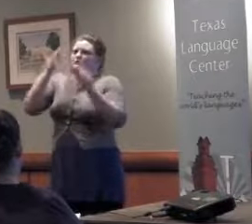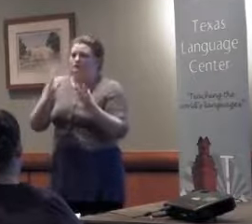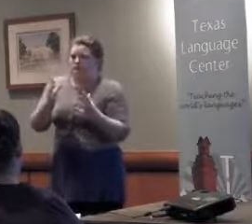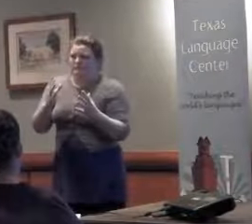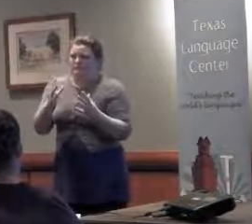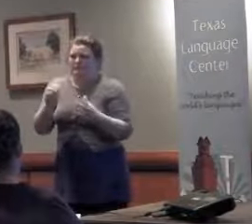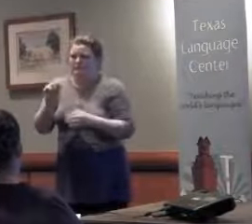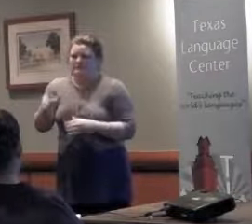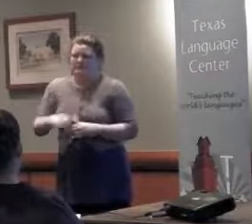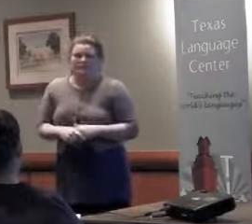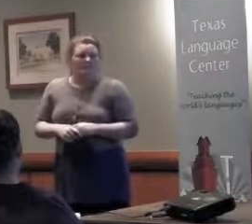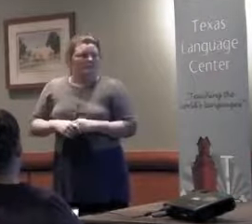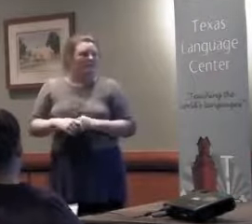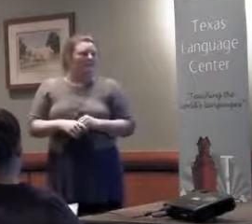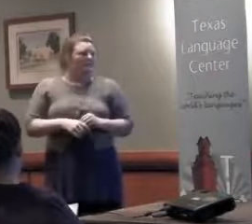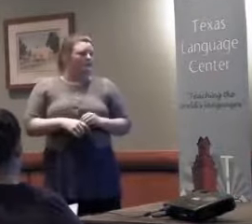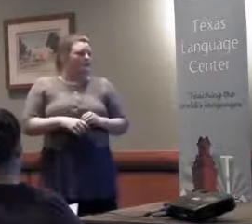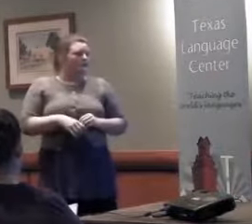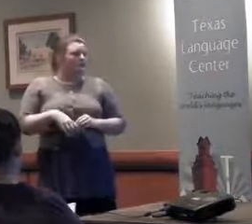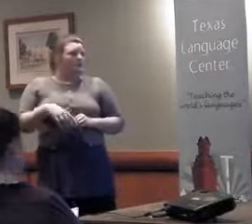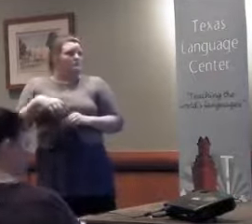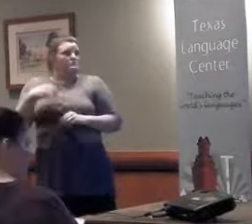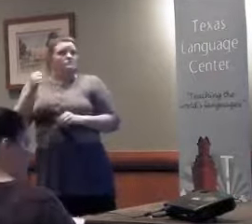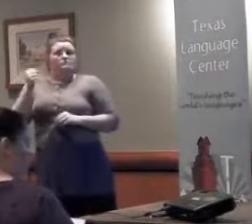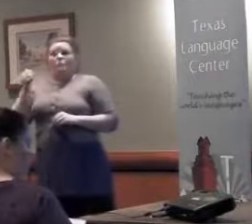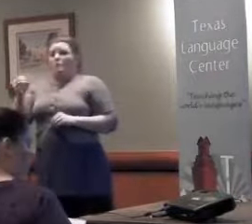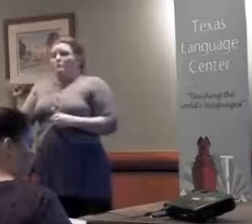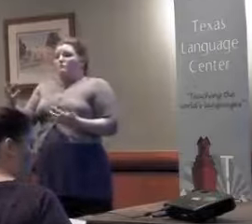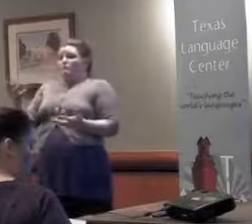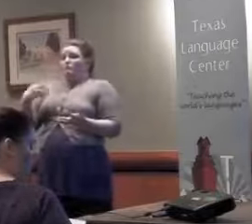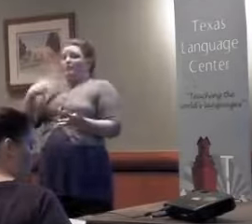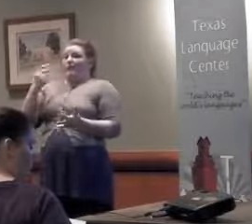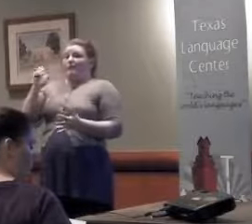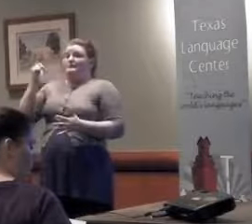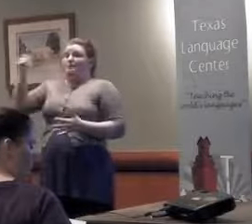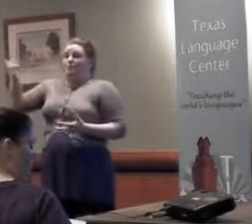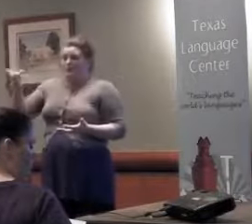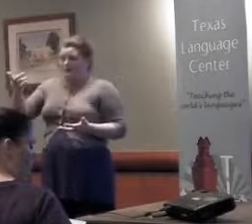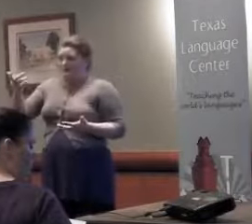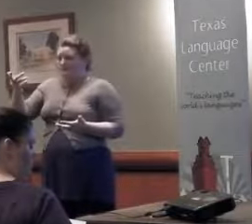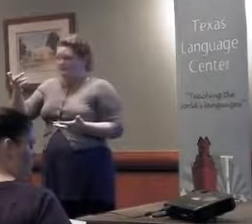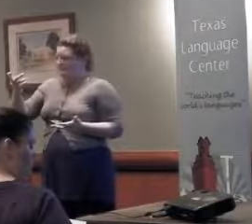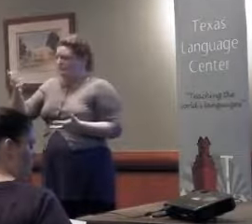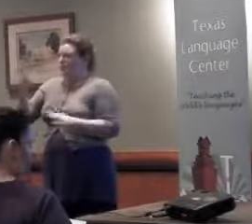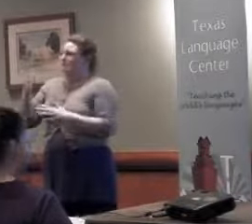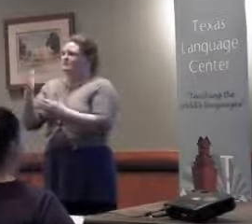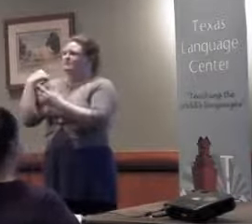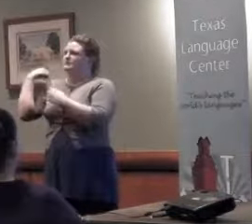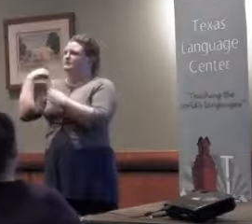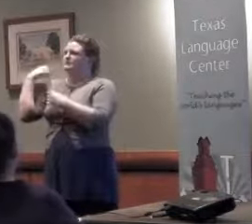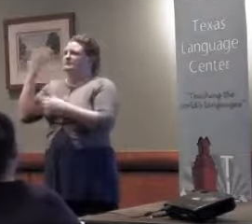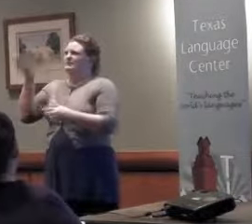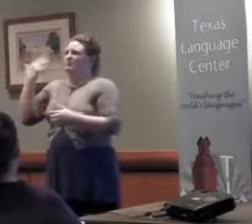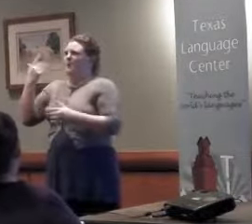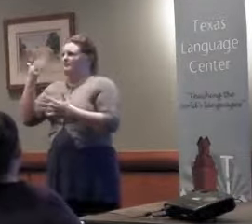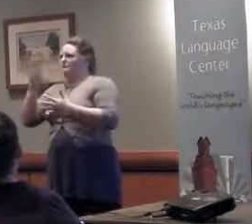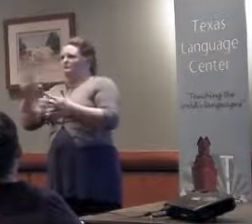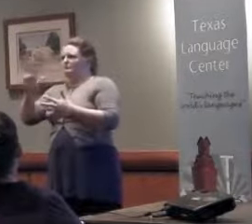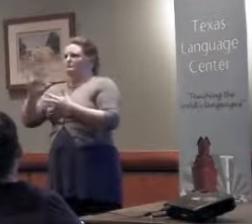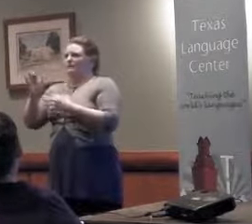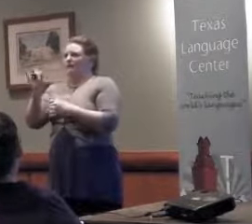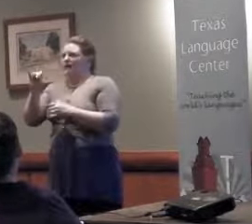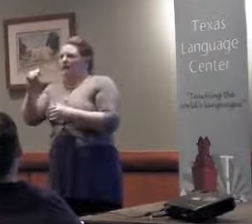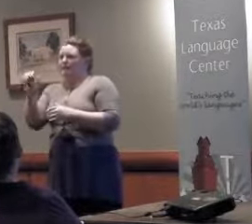of ASL. So at some point in the, 80s or so, ASL started to be